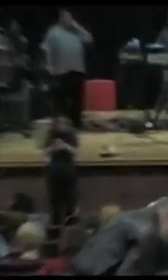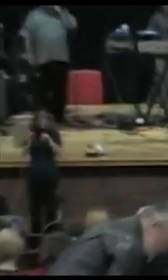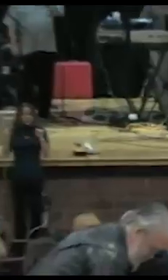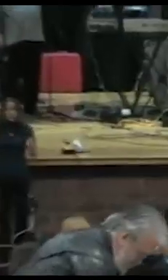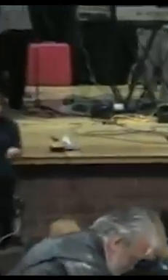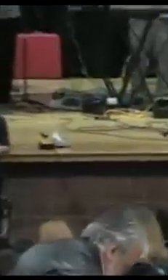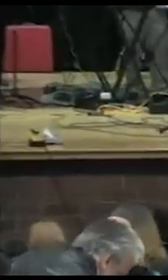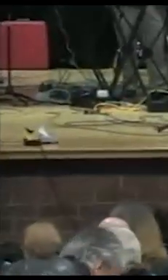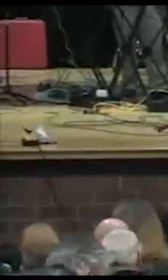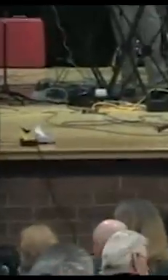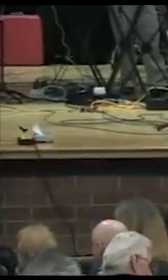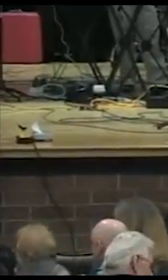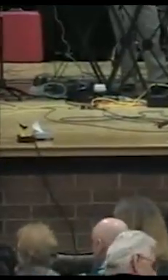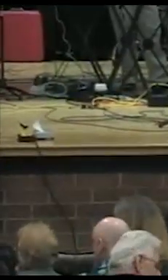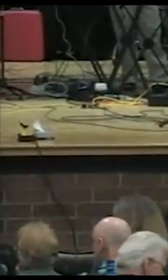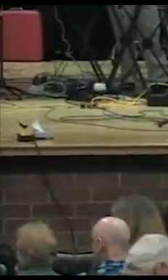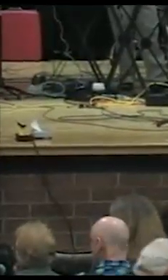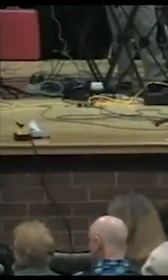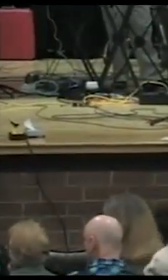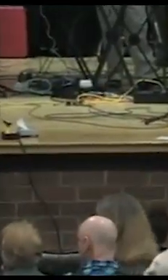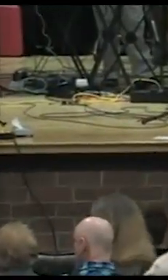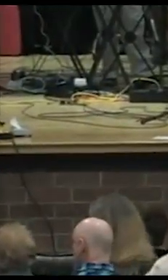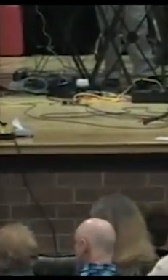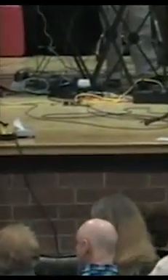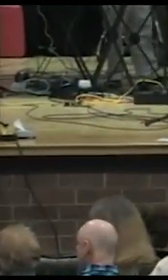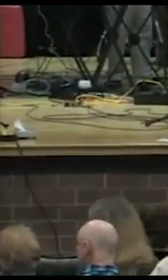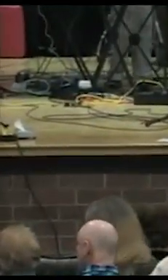for children's church.